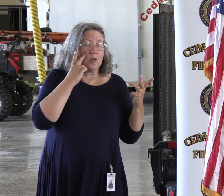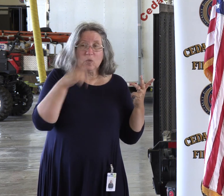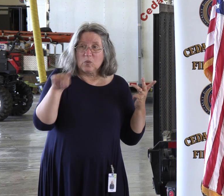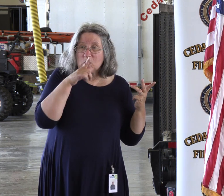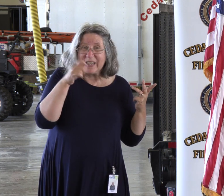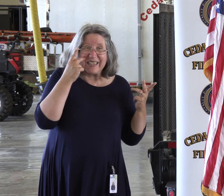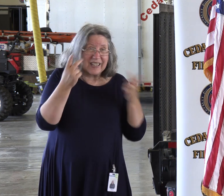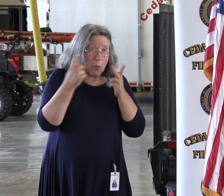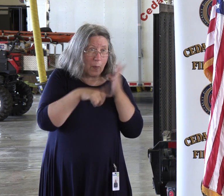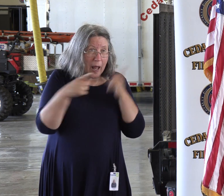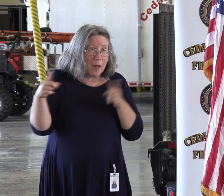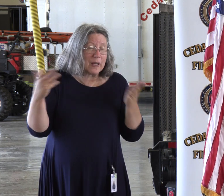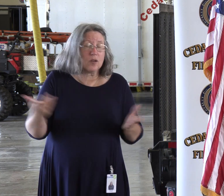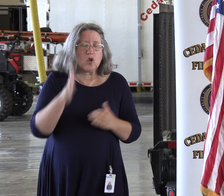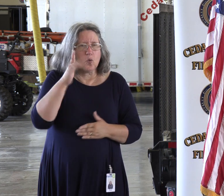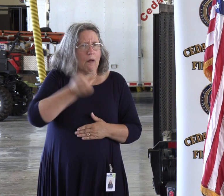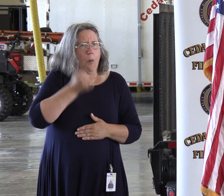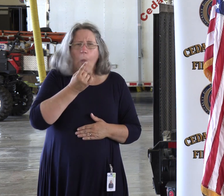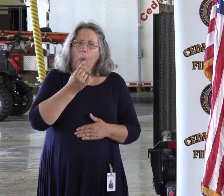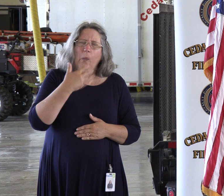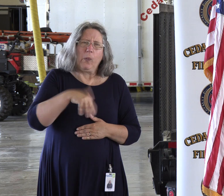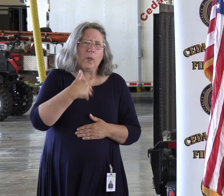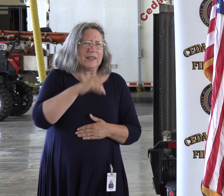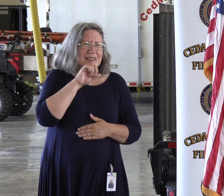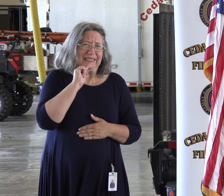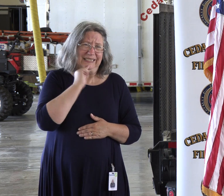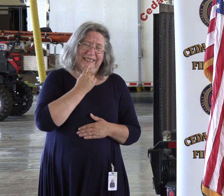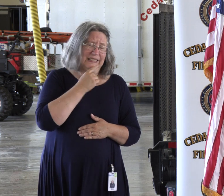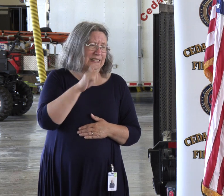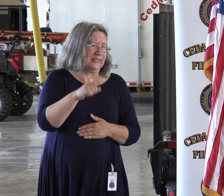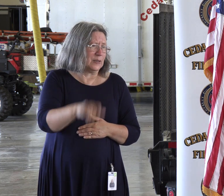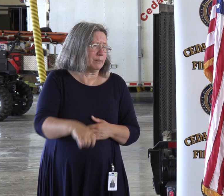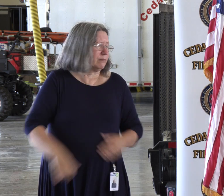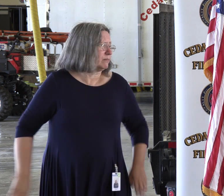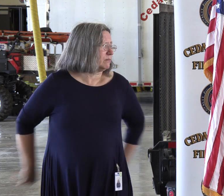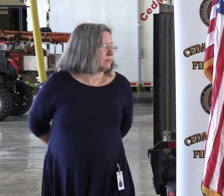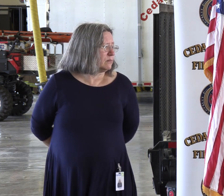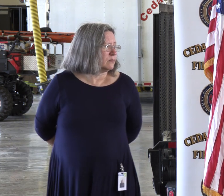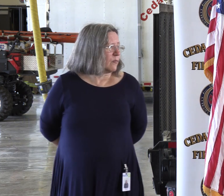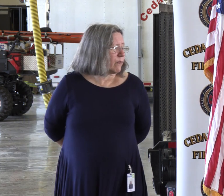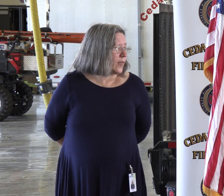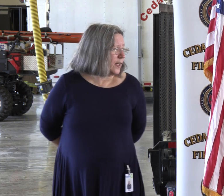anything that's happened here will understand that that's a critical need for our community.